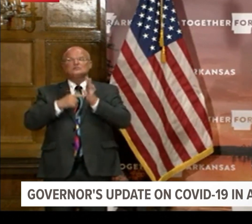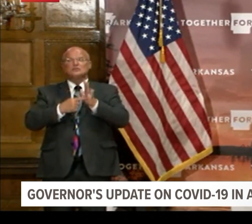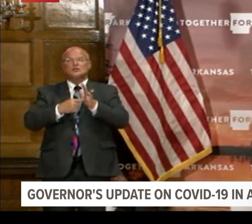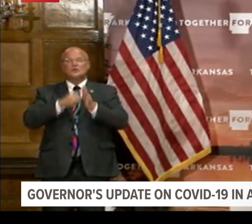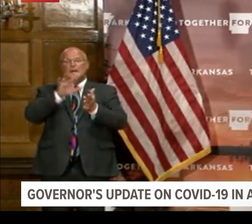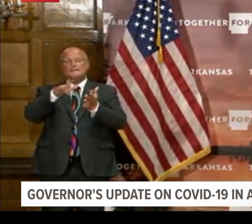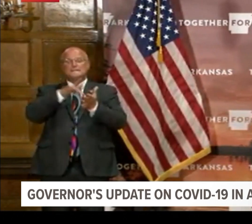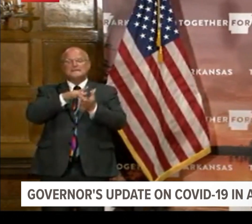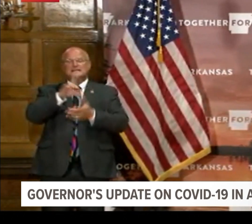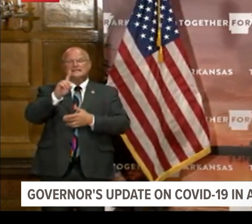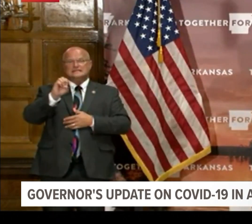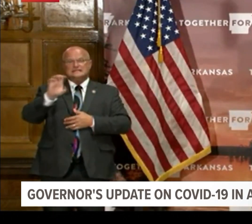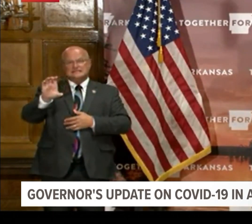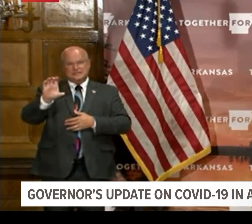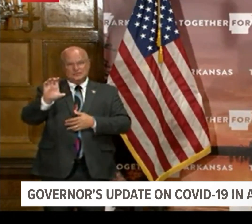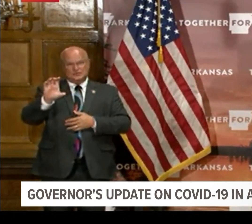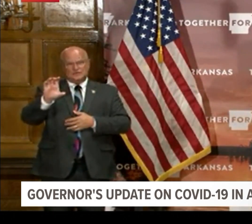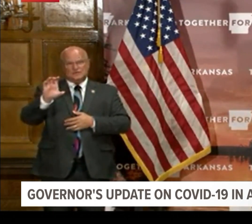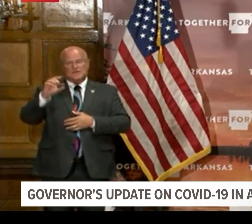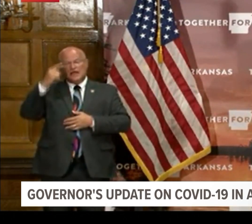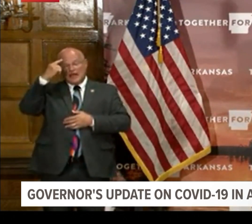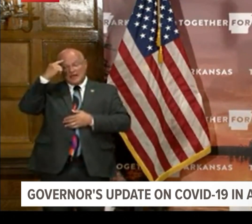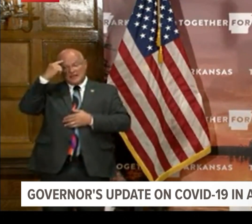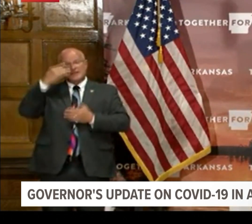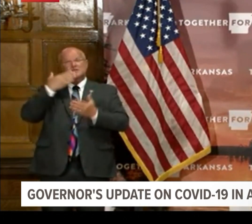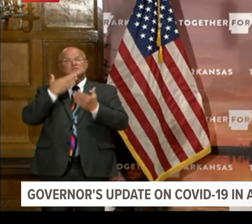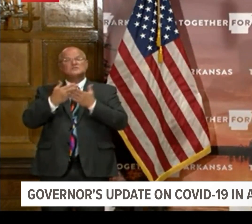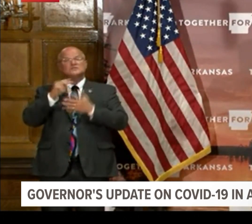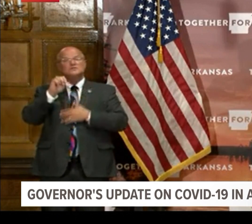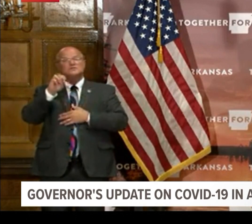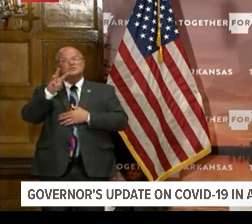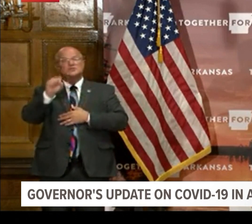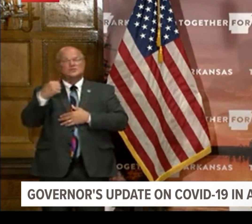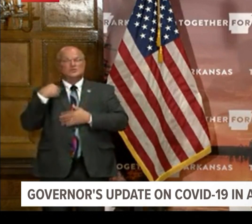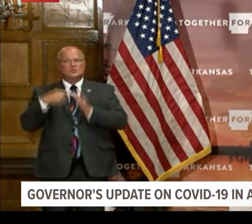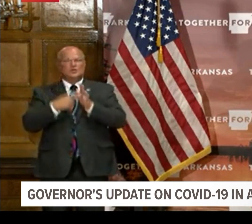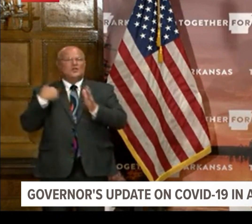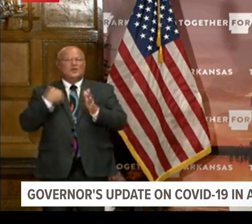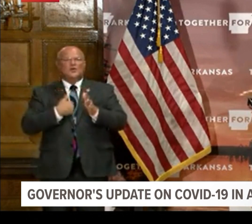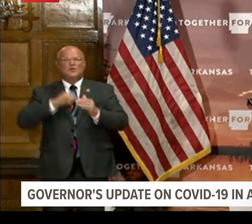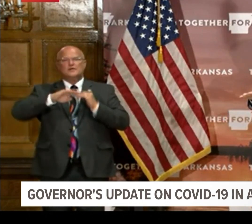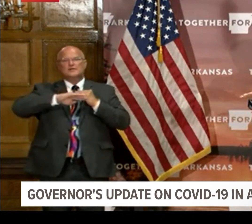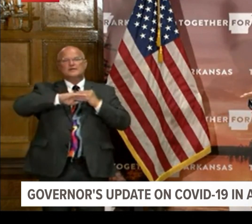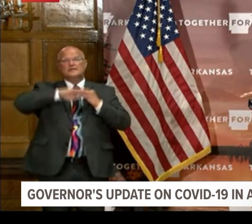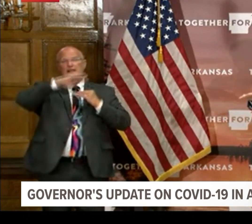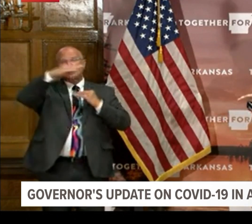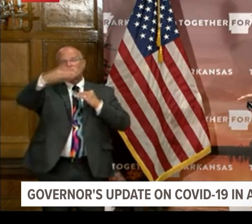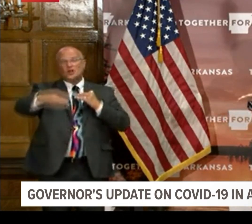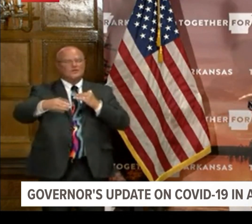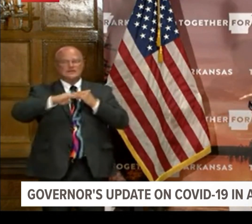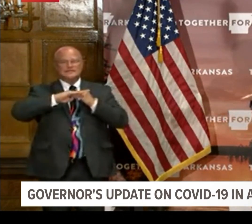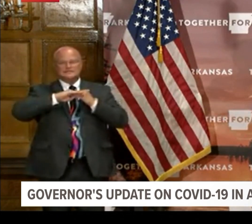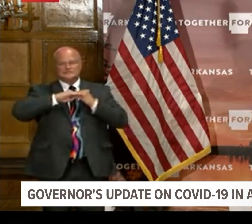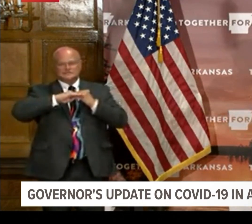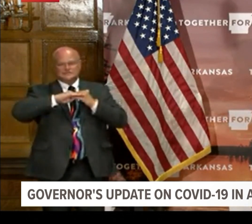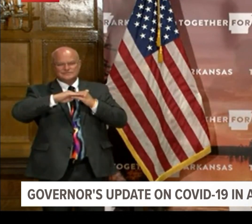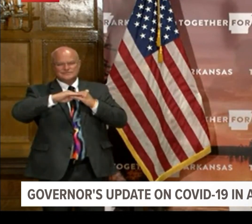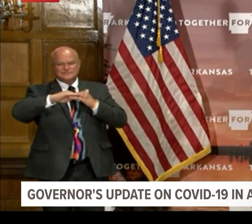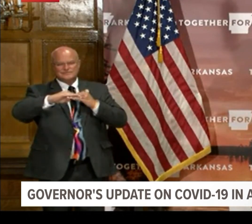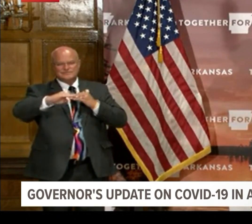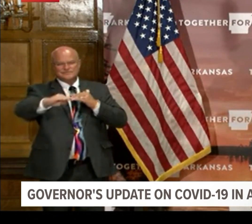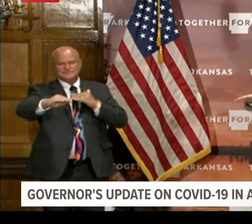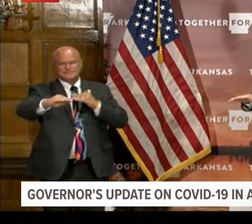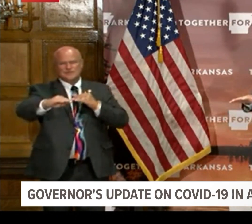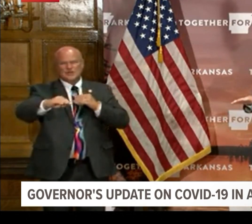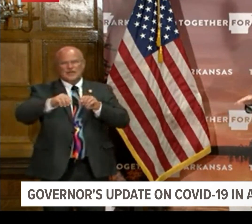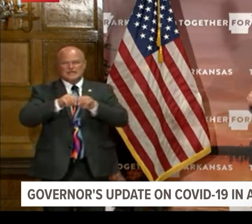in mid-December. And I think that is good news to show that we are again flattening our increase in cases.